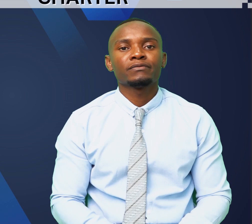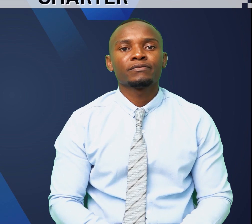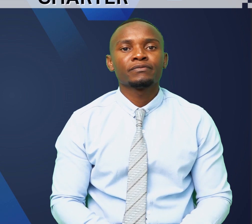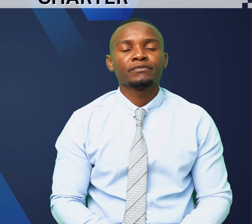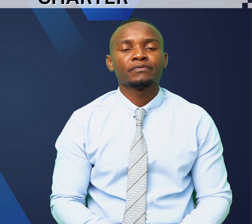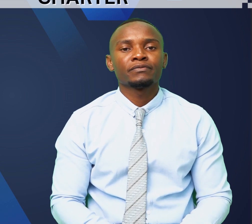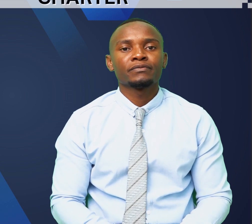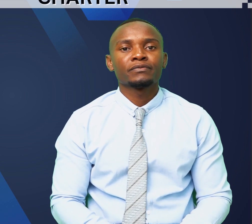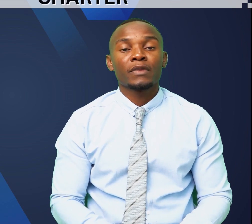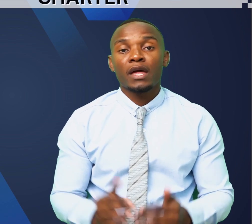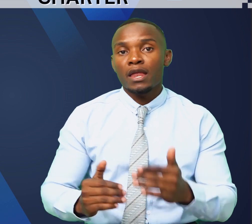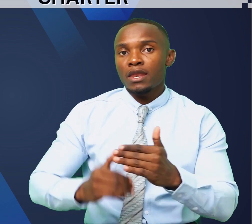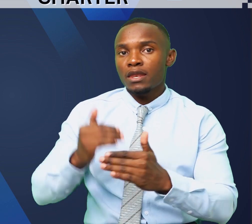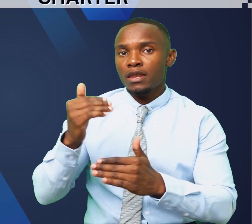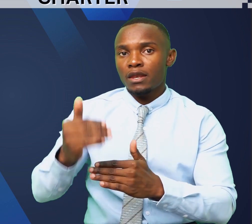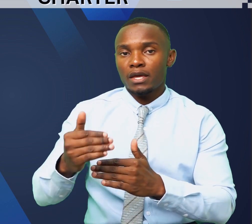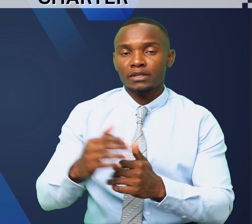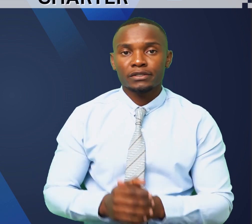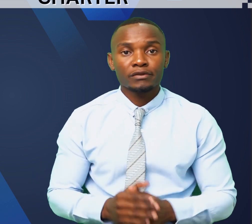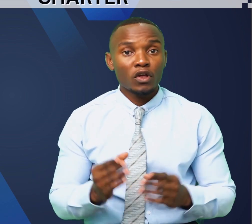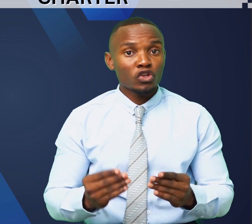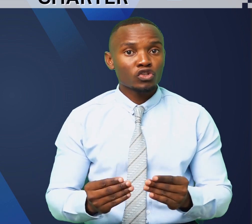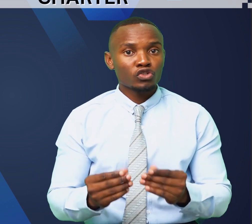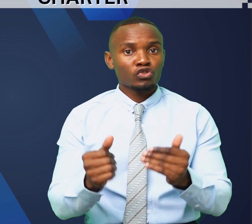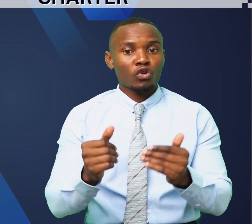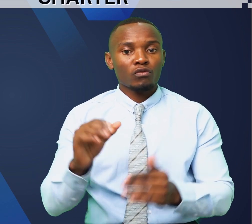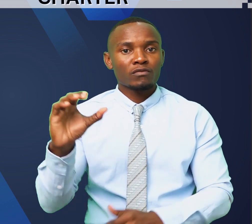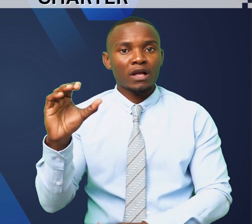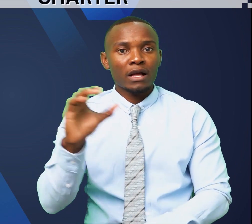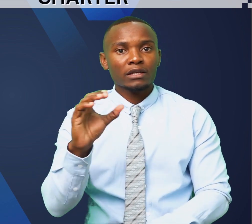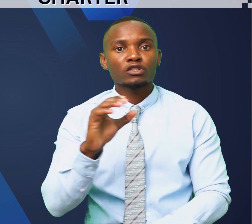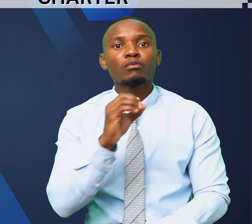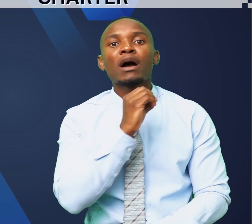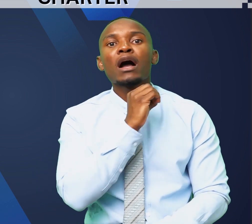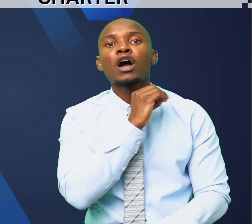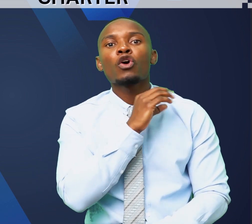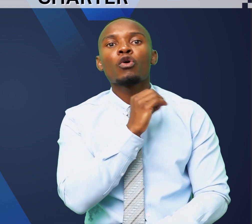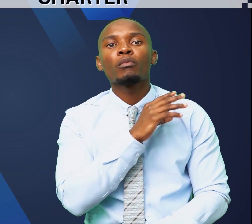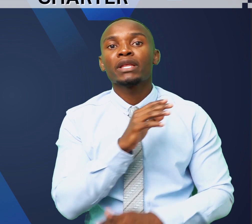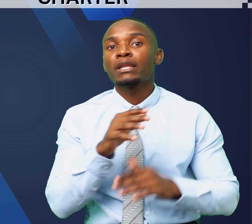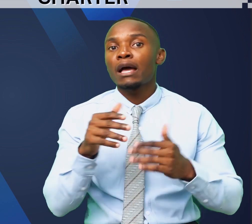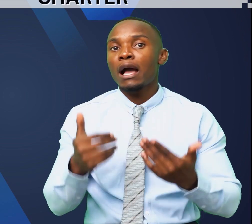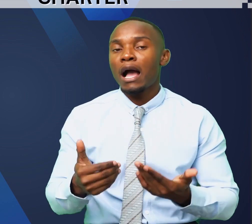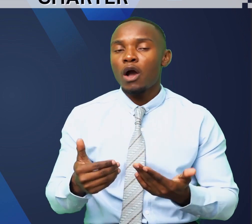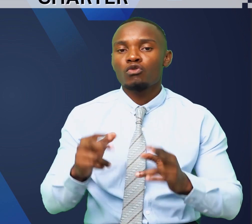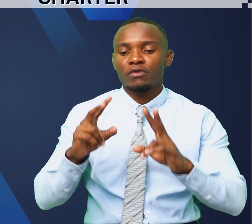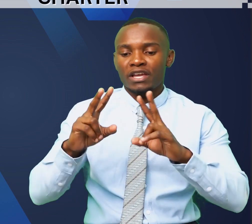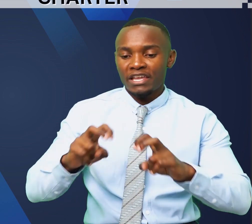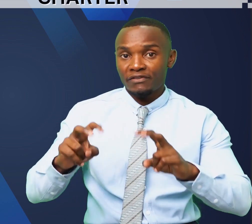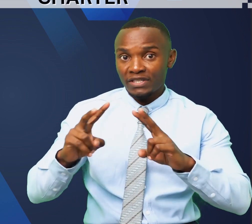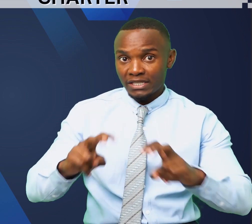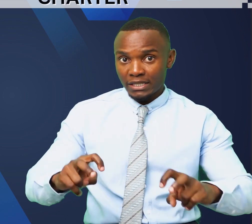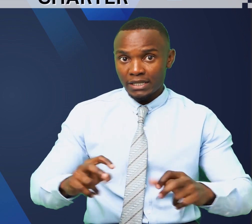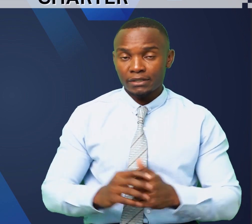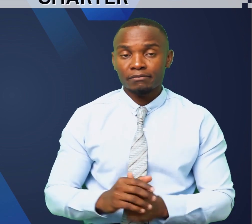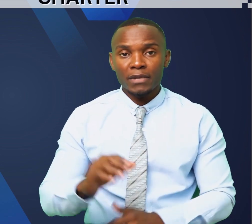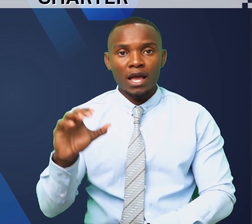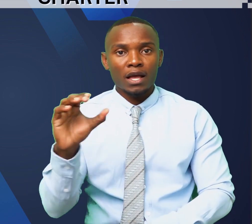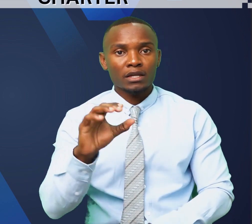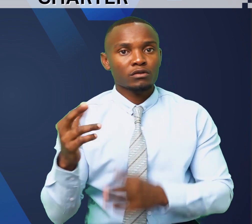Service rendered, address consumer complaints by carrying out investigations. Customer obligation,